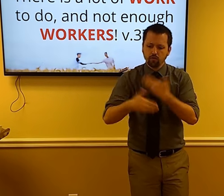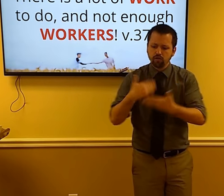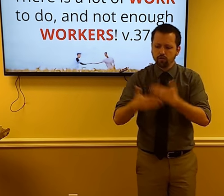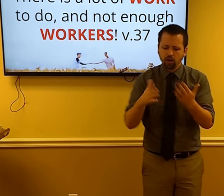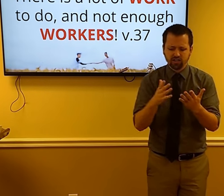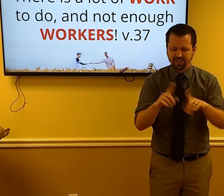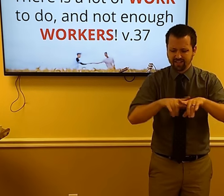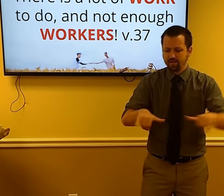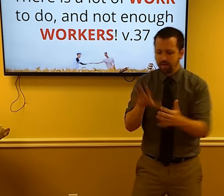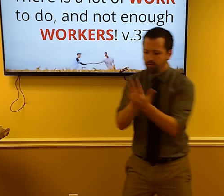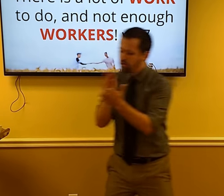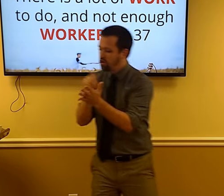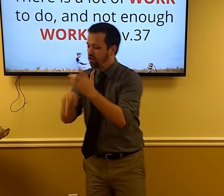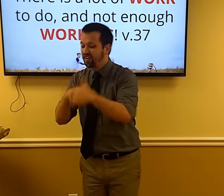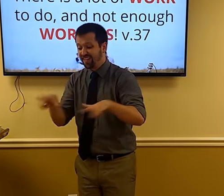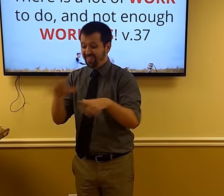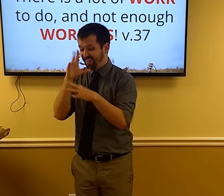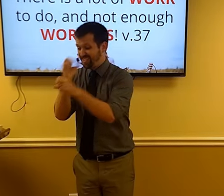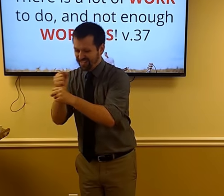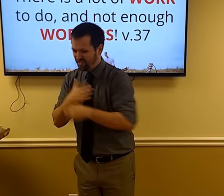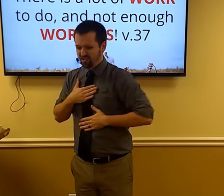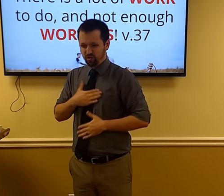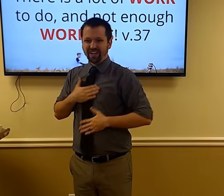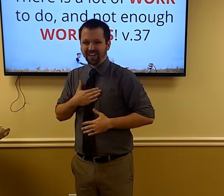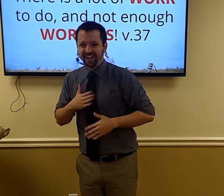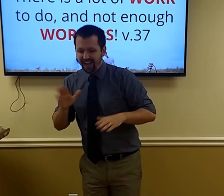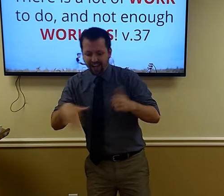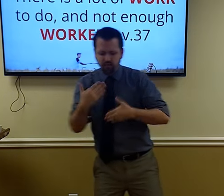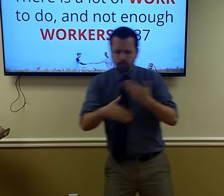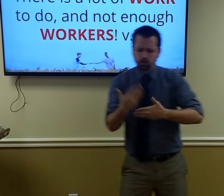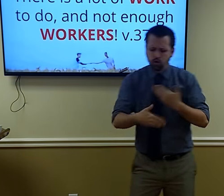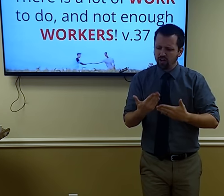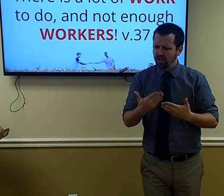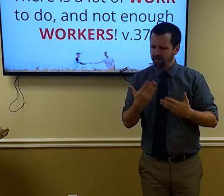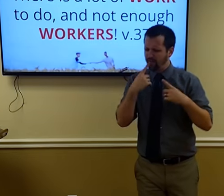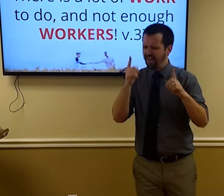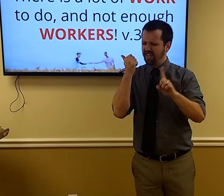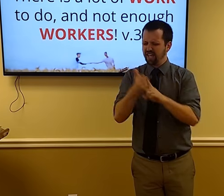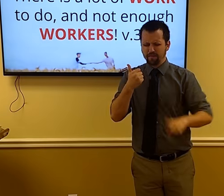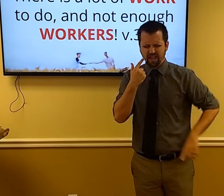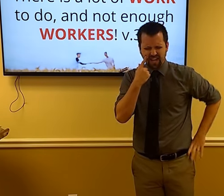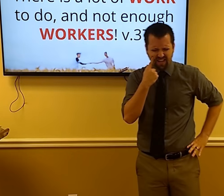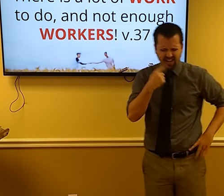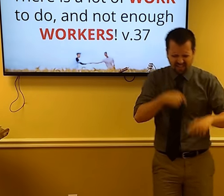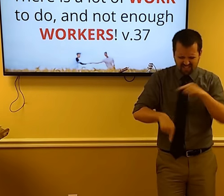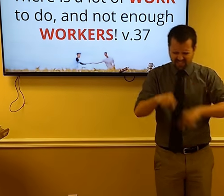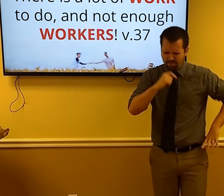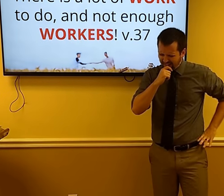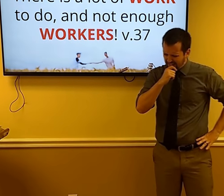going through college. At the same time, I was learning sign language, enjoying it. And so I'm just going along, and it finally hit me. I kind of stepped back, and I